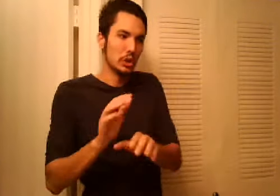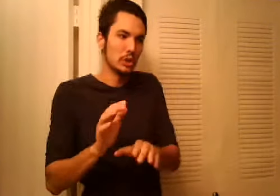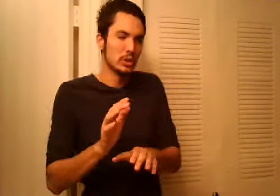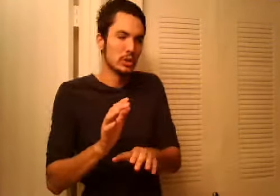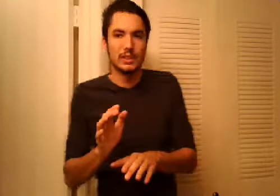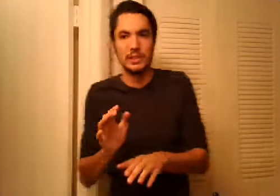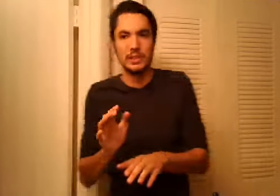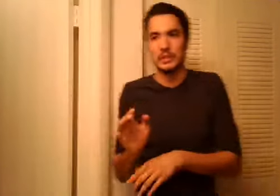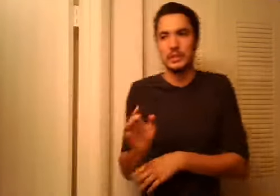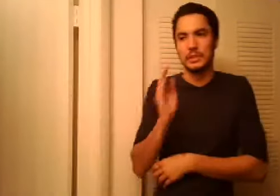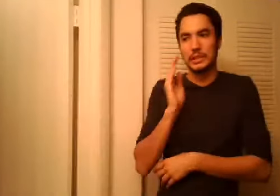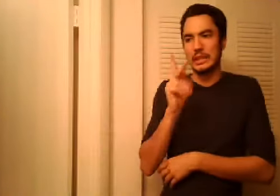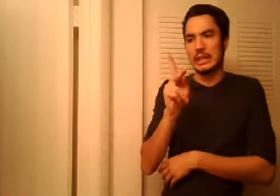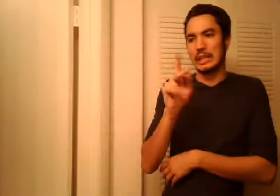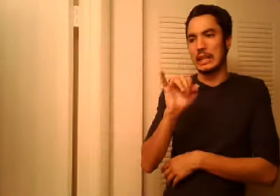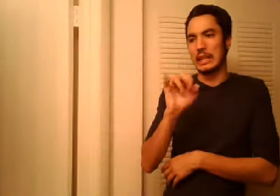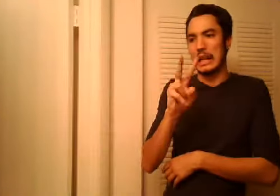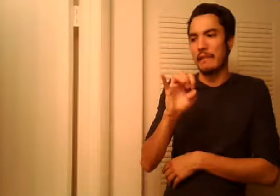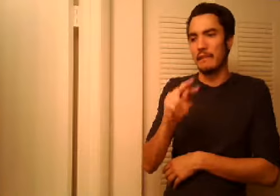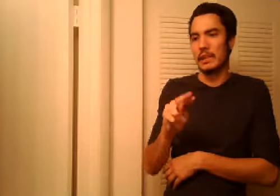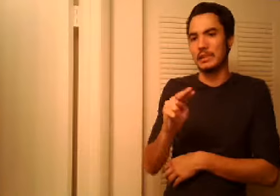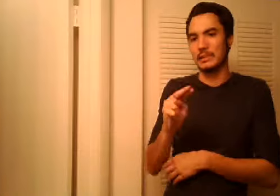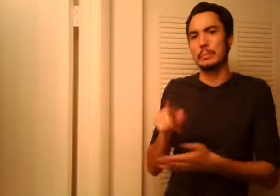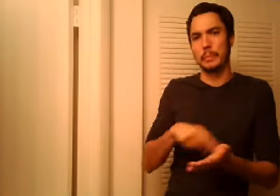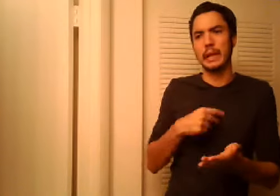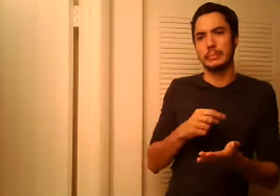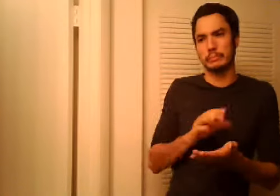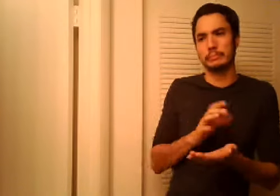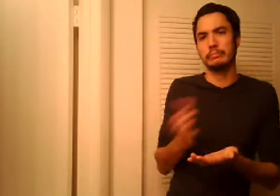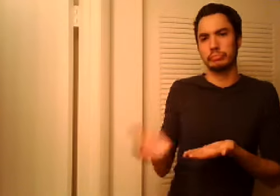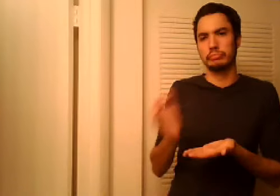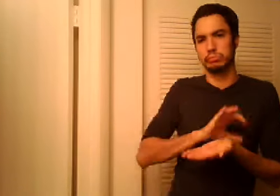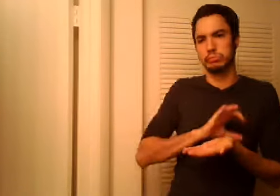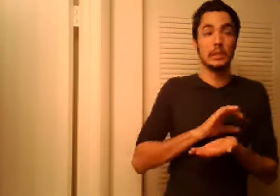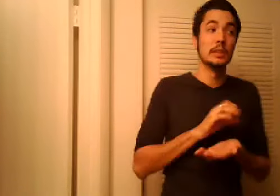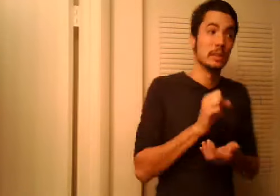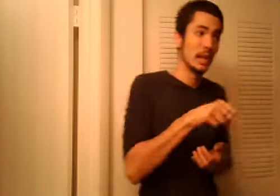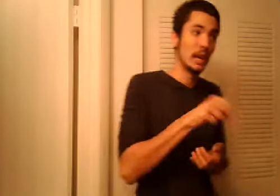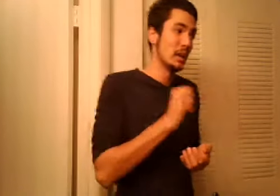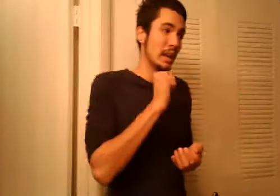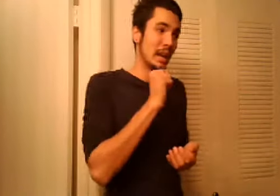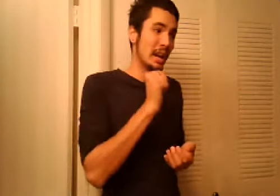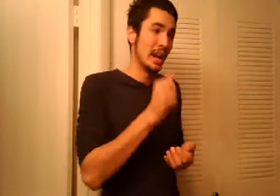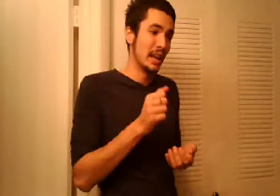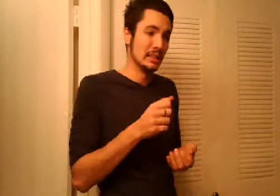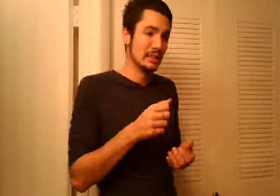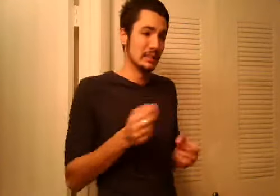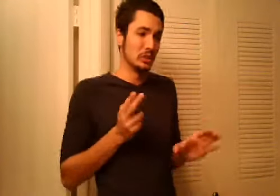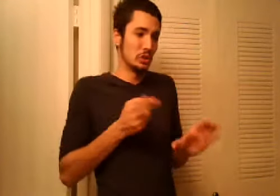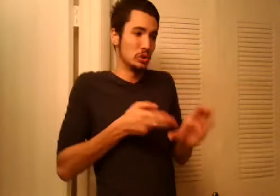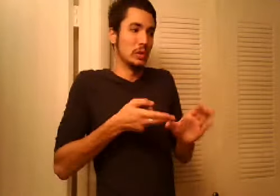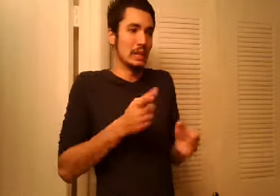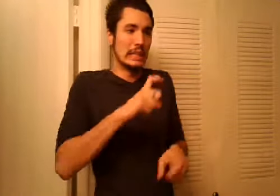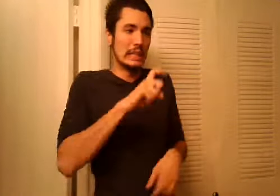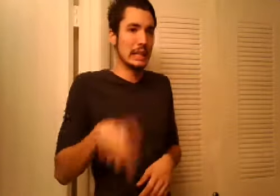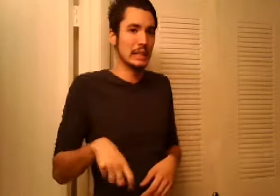But he wasn't when he was in Texas, and he was making money for Texas. Why is it that some forms of labor can be compensated fairly and other forms of labor can't?